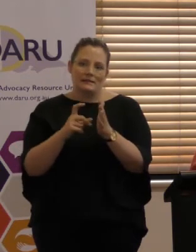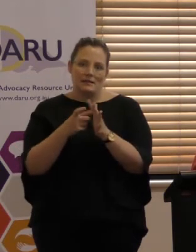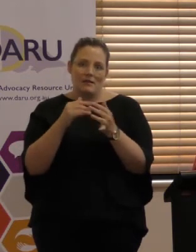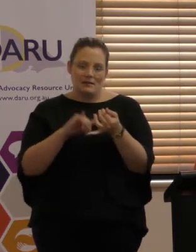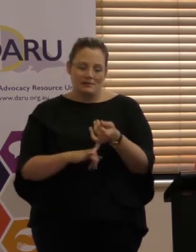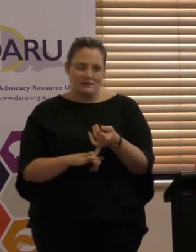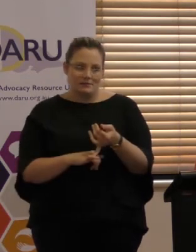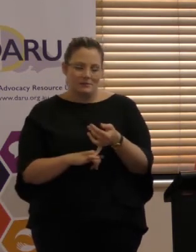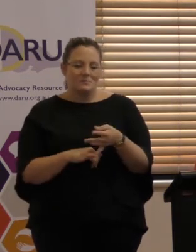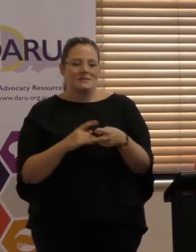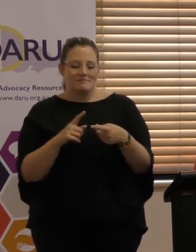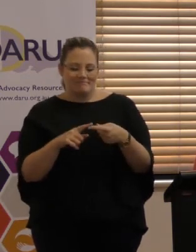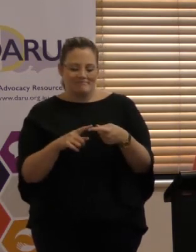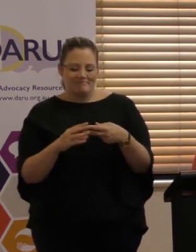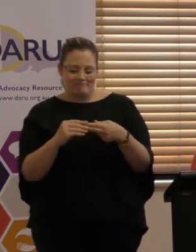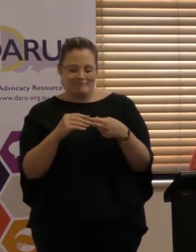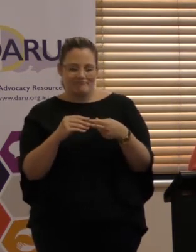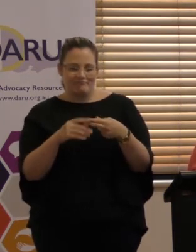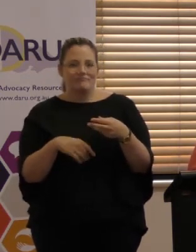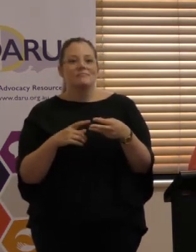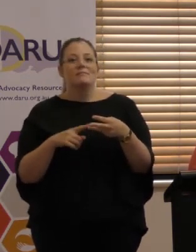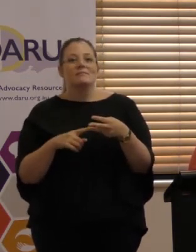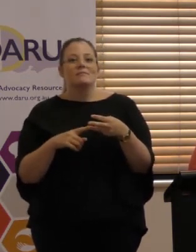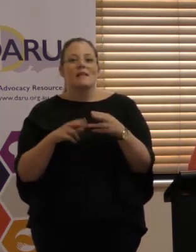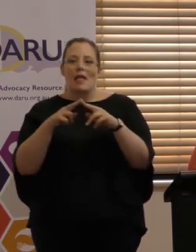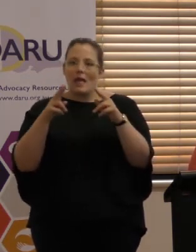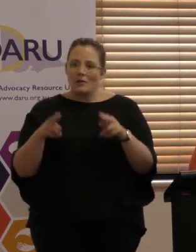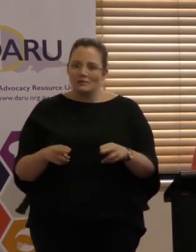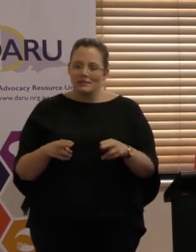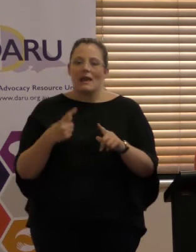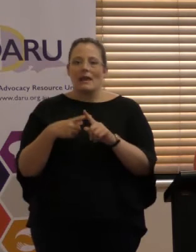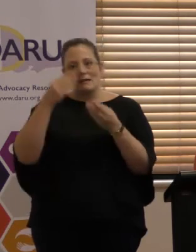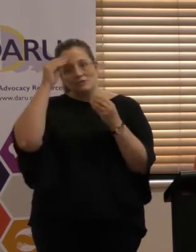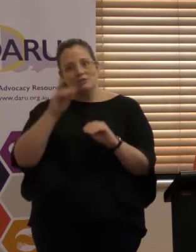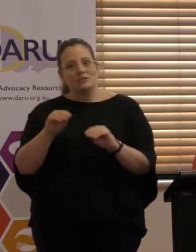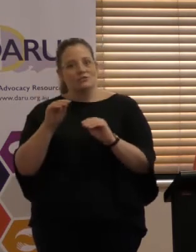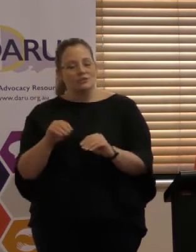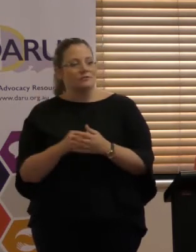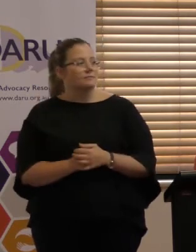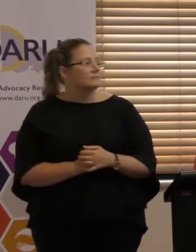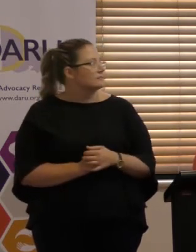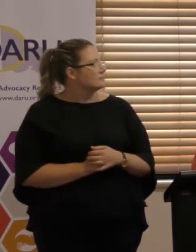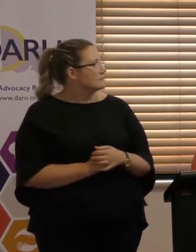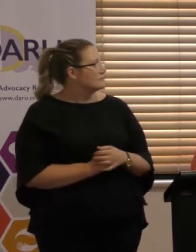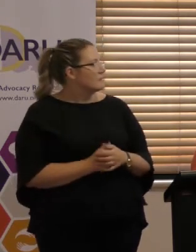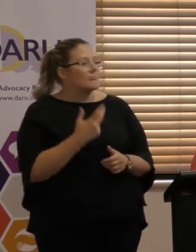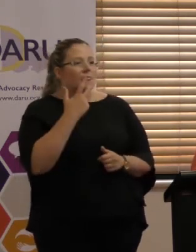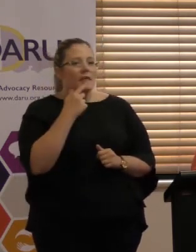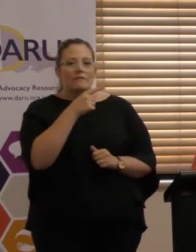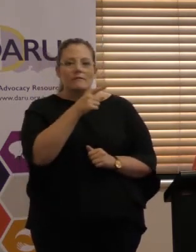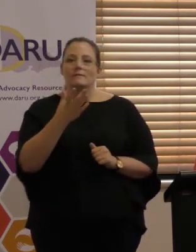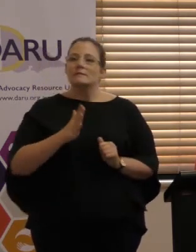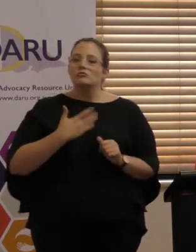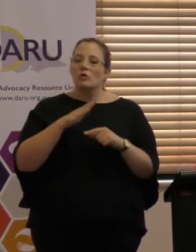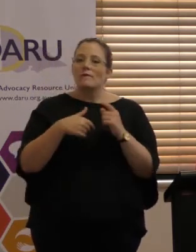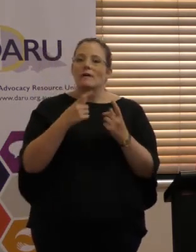education, and about housing. And just a note for anyone who's interested in our individual advocacy, we